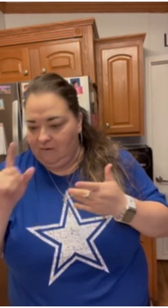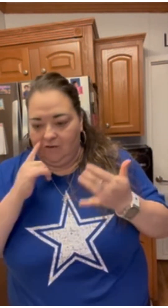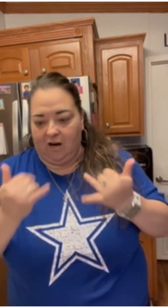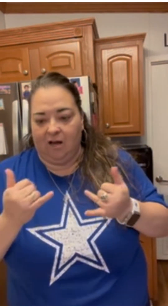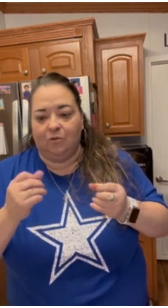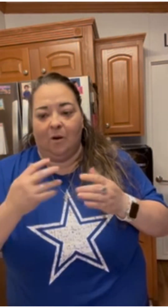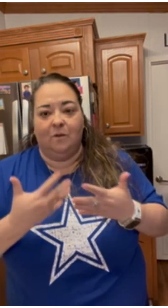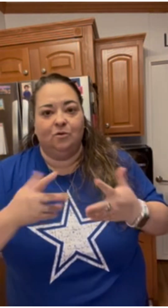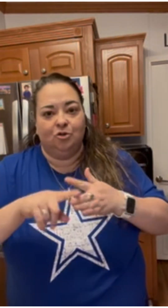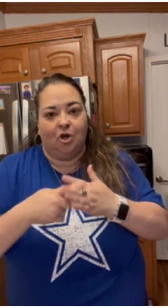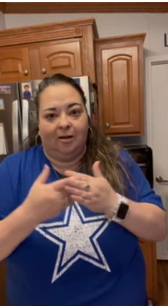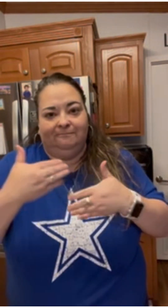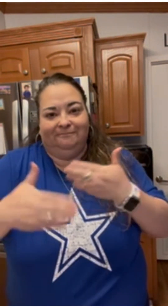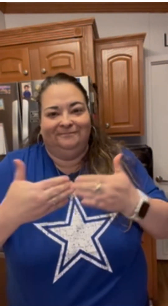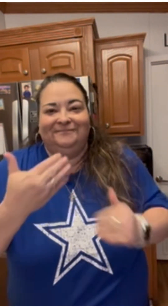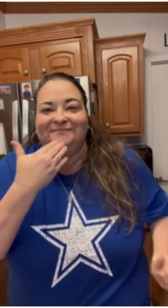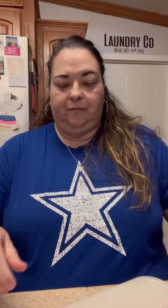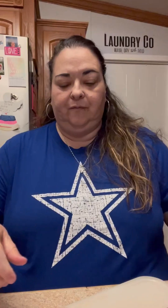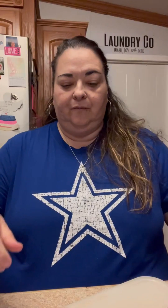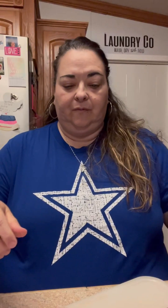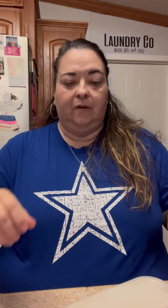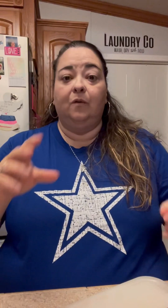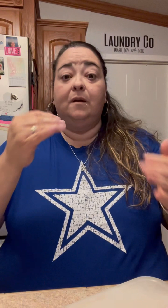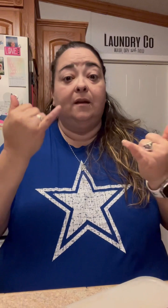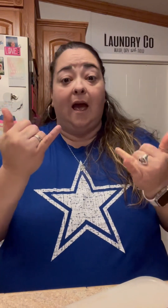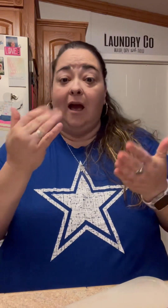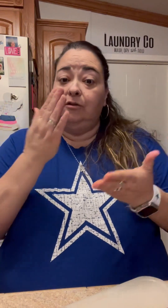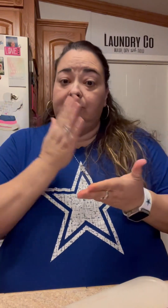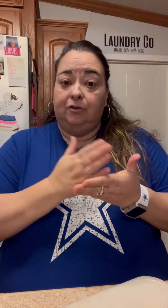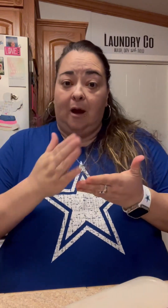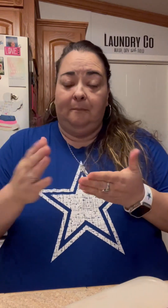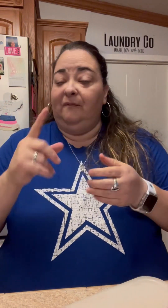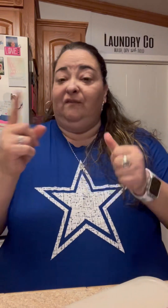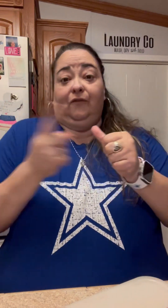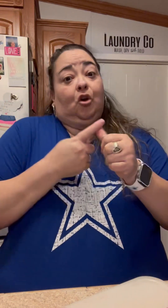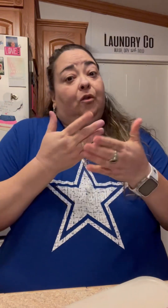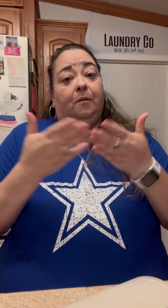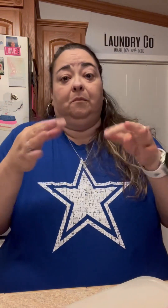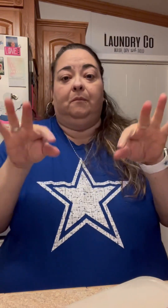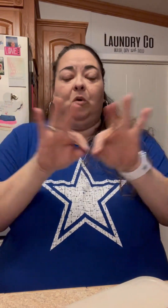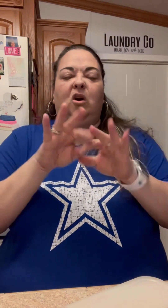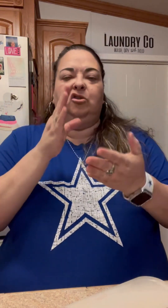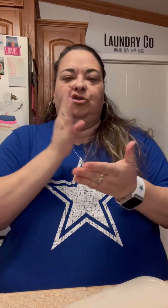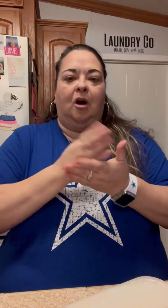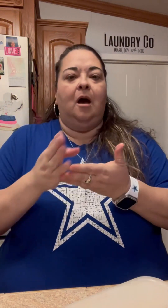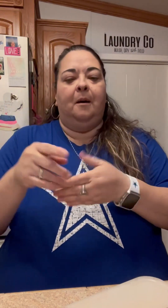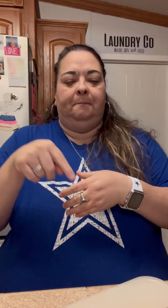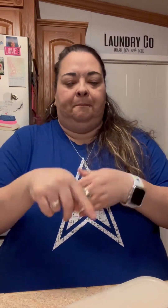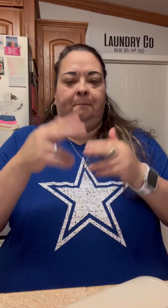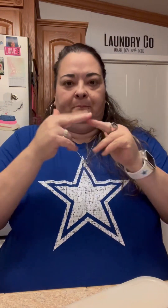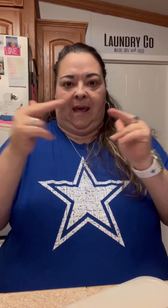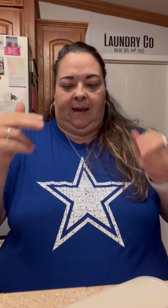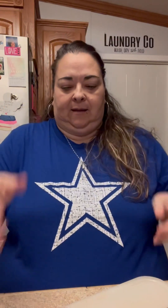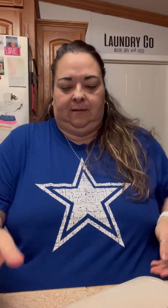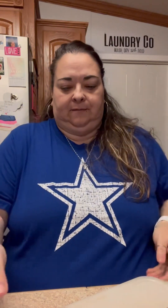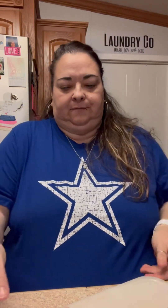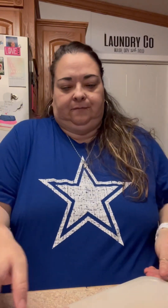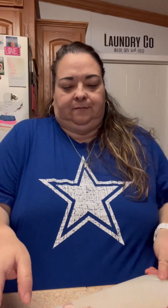So I think that's it as far as the ingredients go. So let's get started. So now we're going to chop. This is really important. Chop